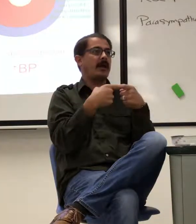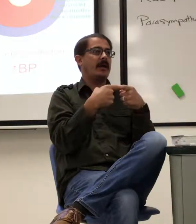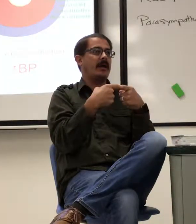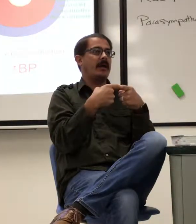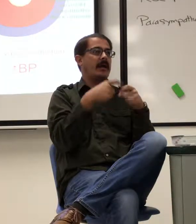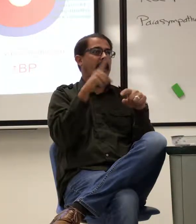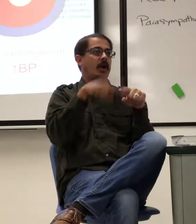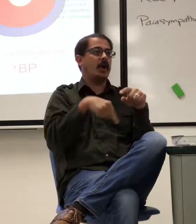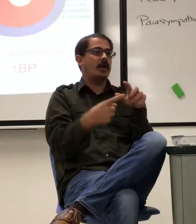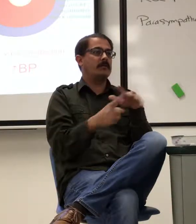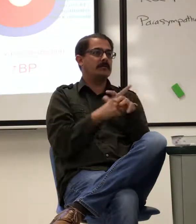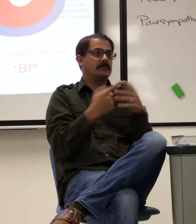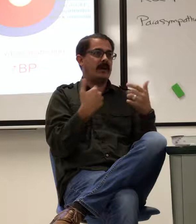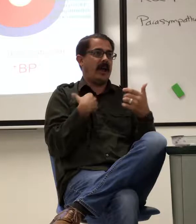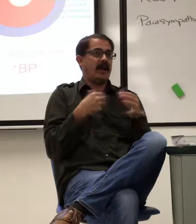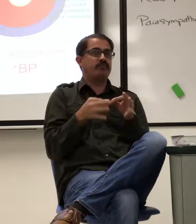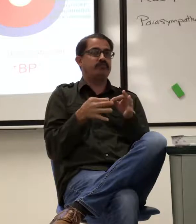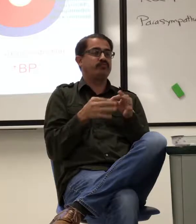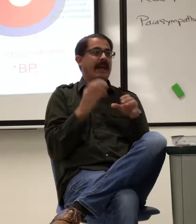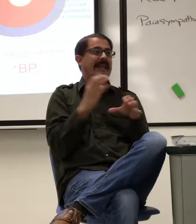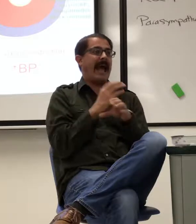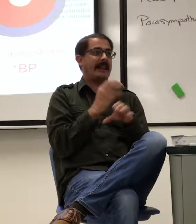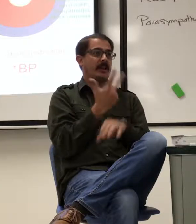a moderate drop in